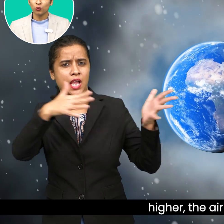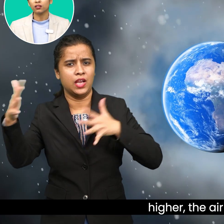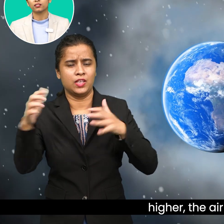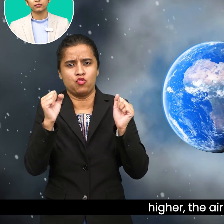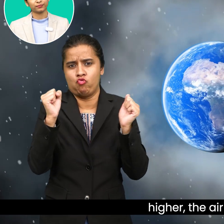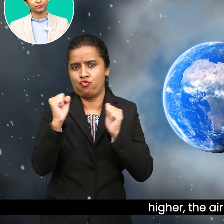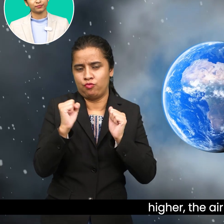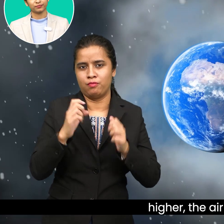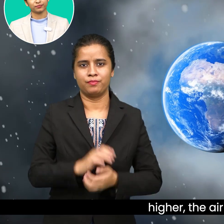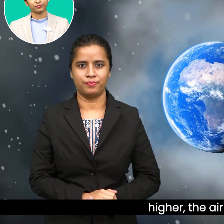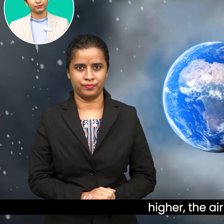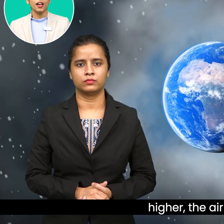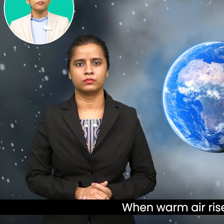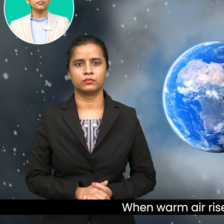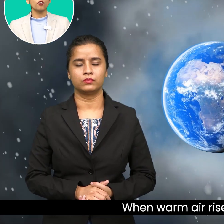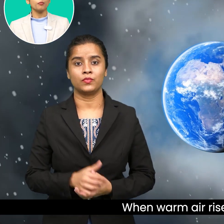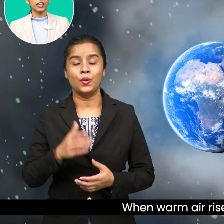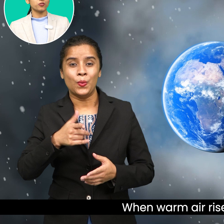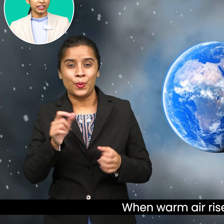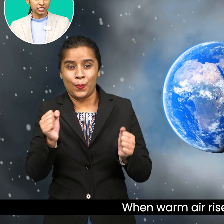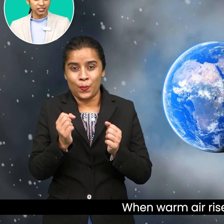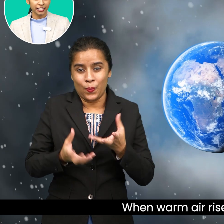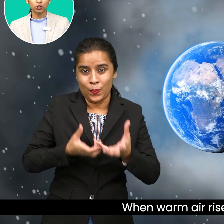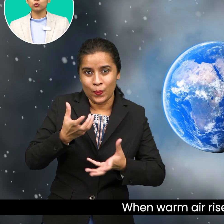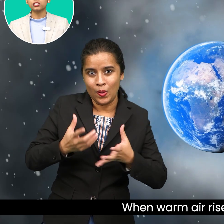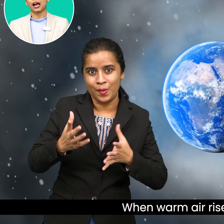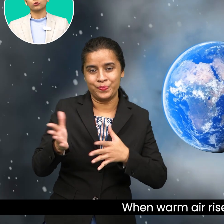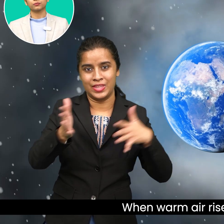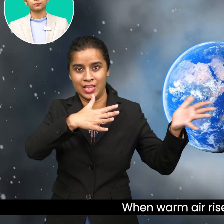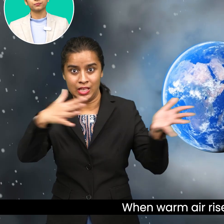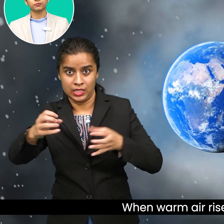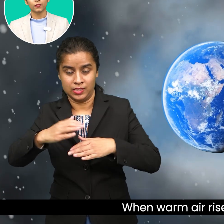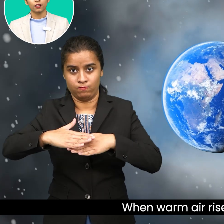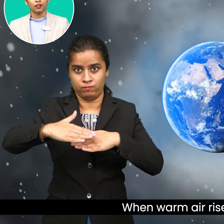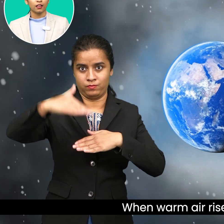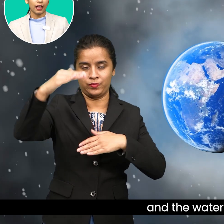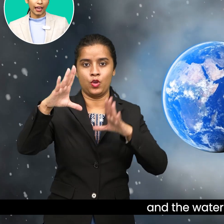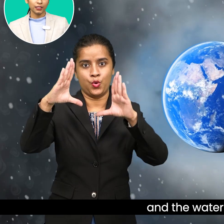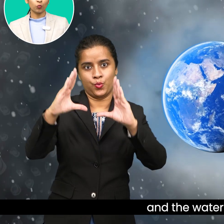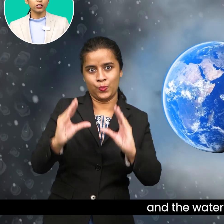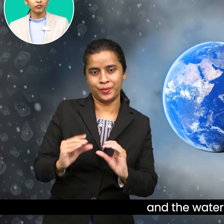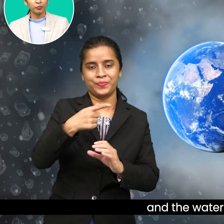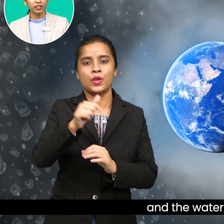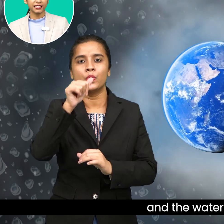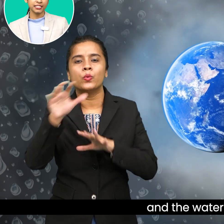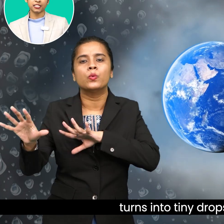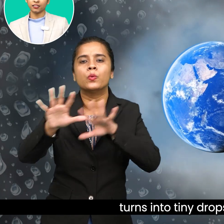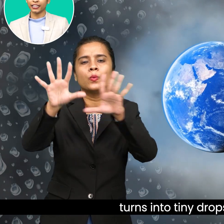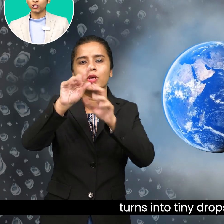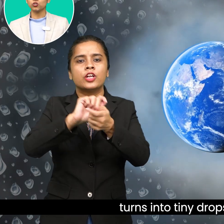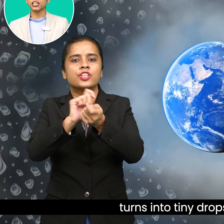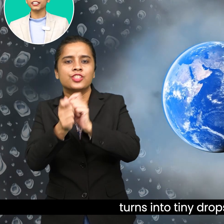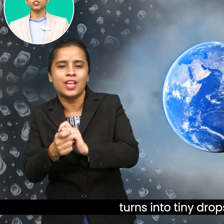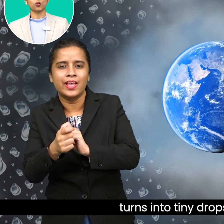gets cooler. When warm air rises, it cools down, and the water vapor in it